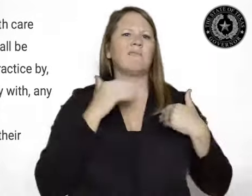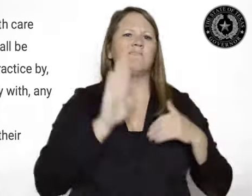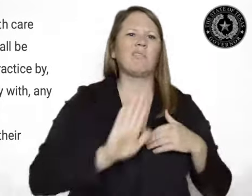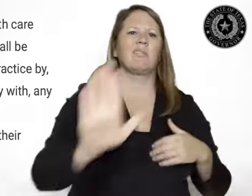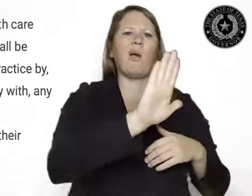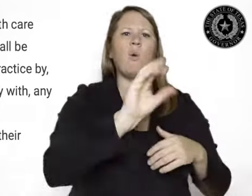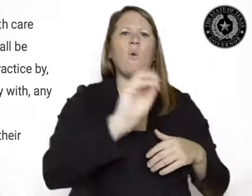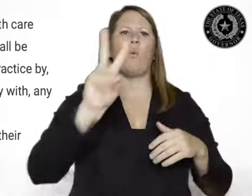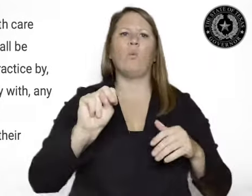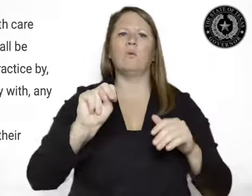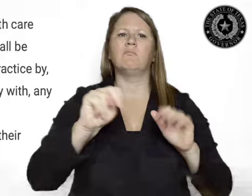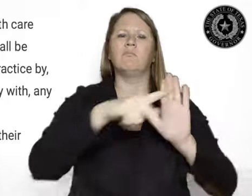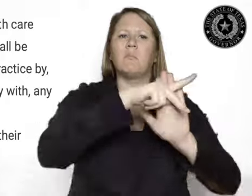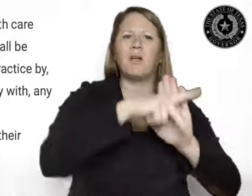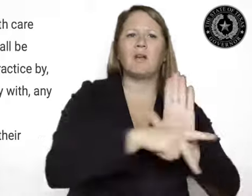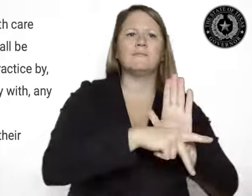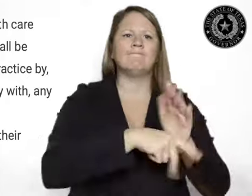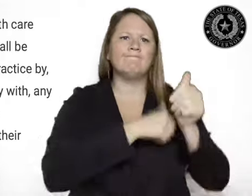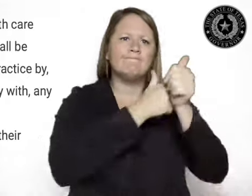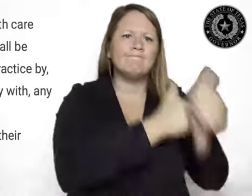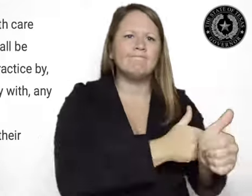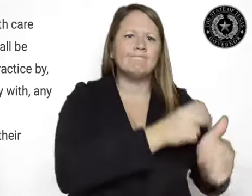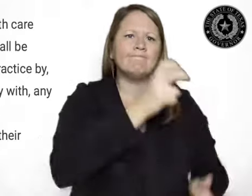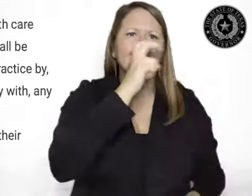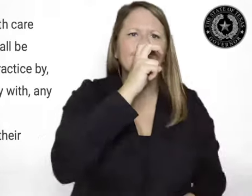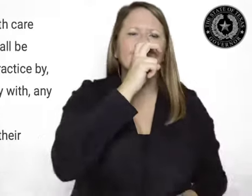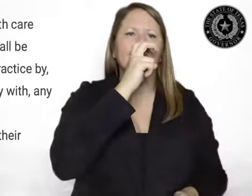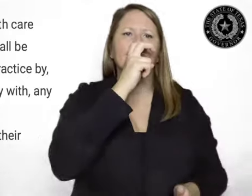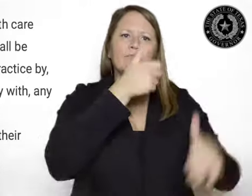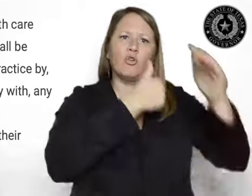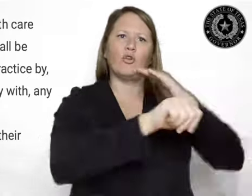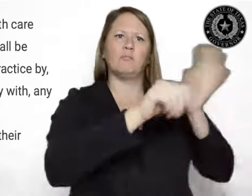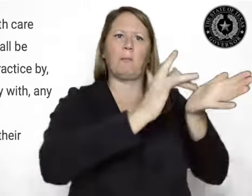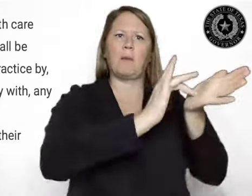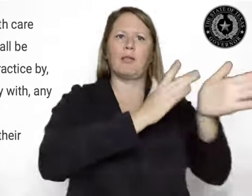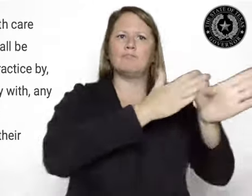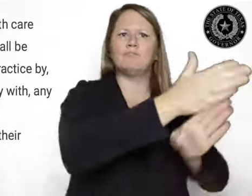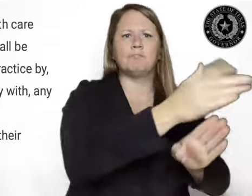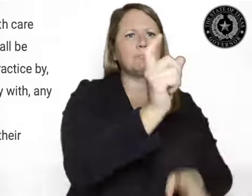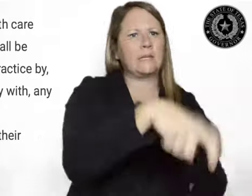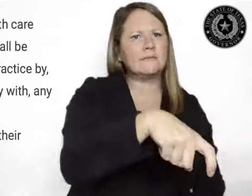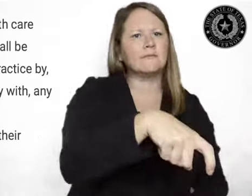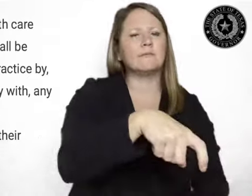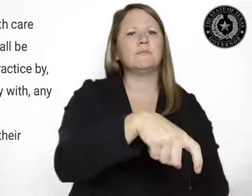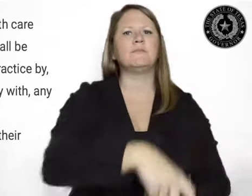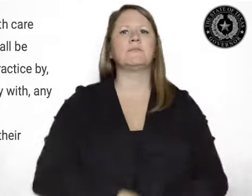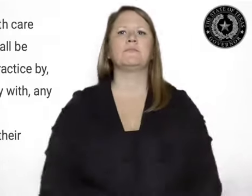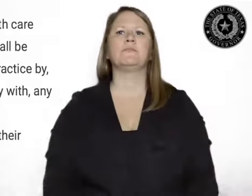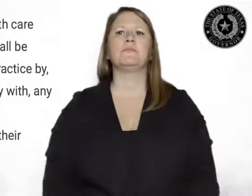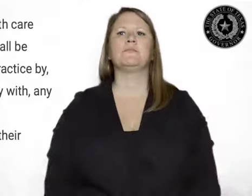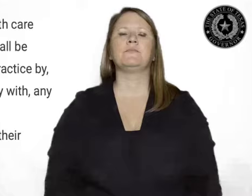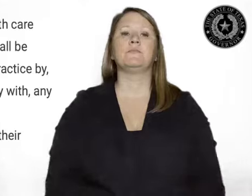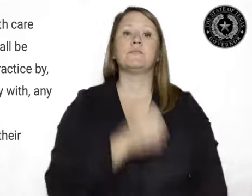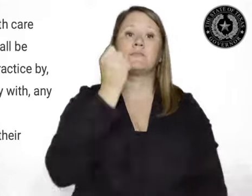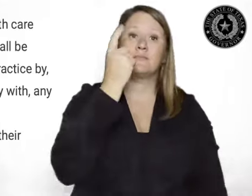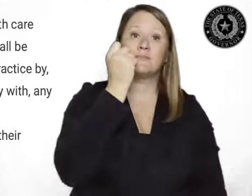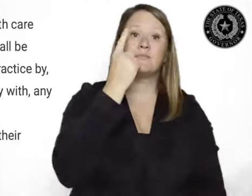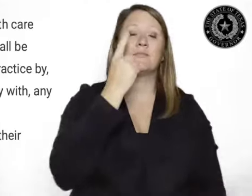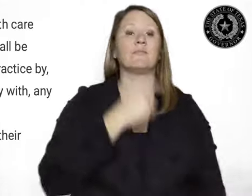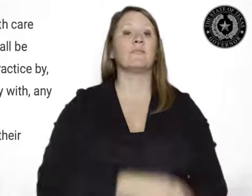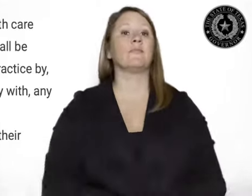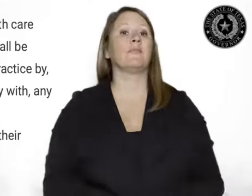All licensed healthcare professionals shall be limited in their practice by and must comply with any emergency